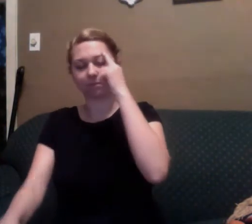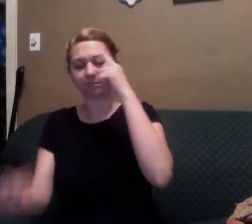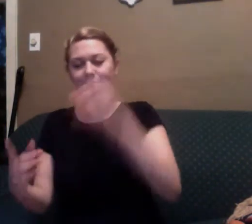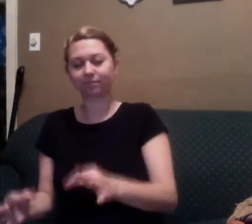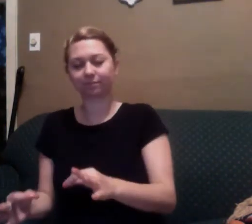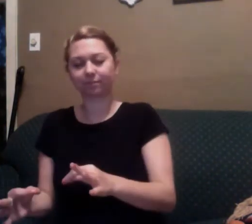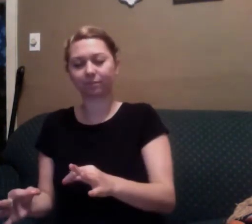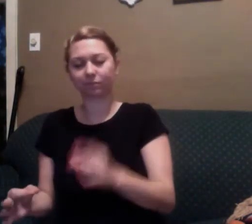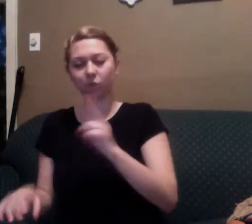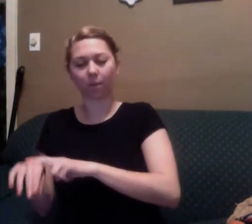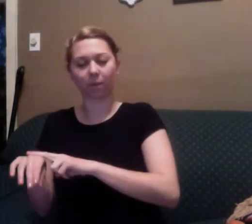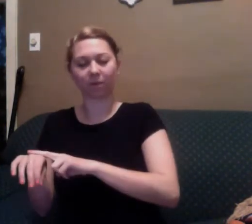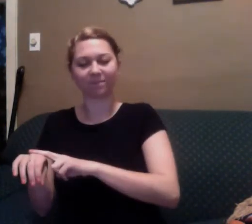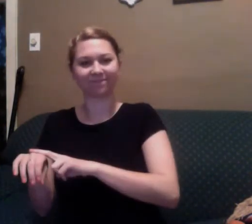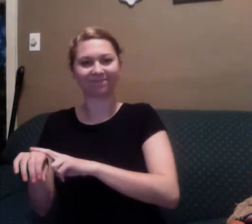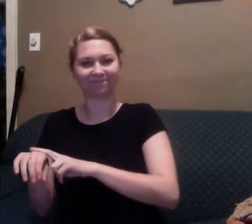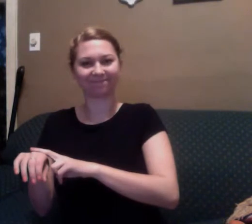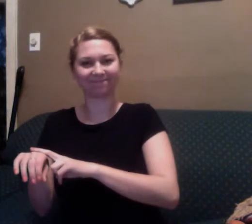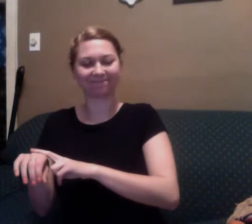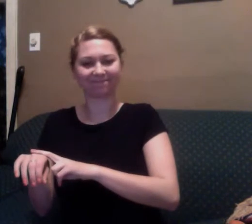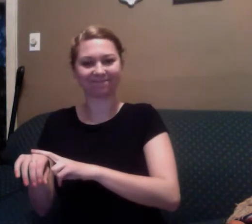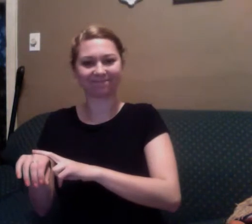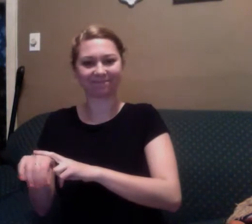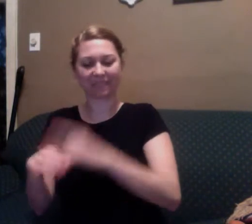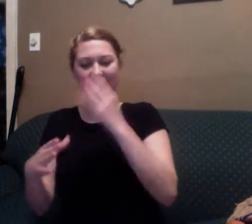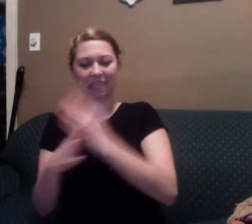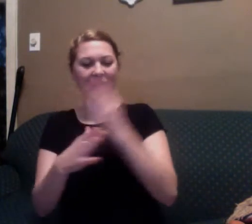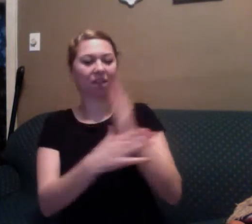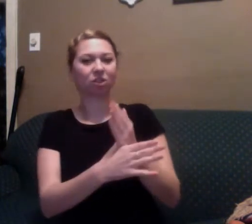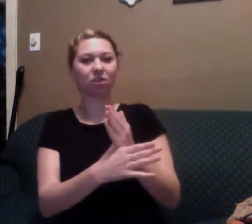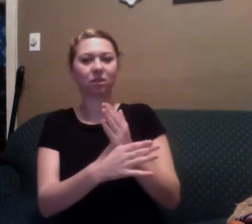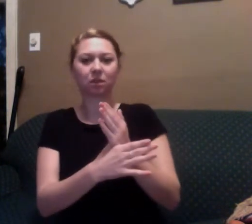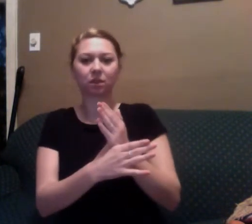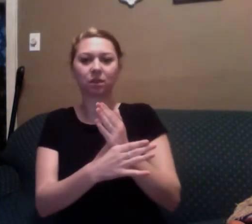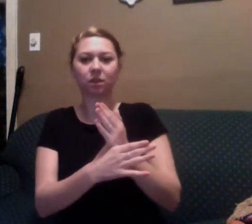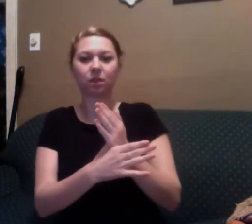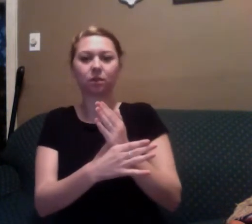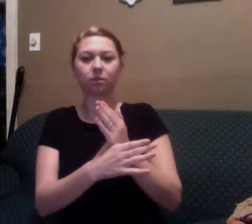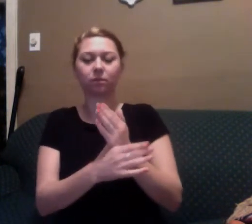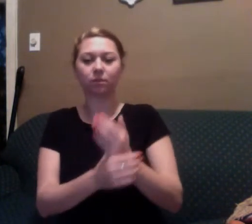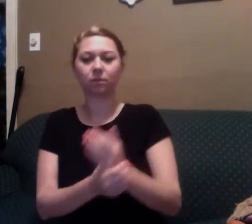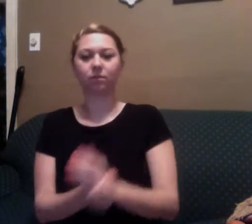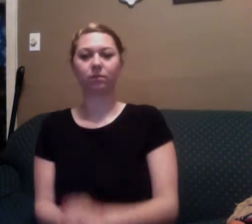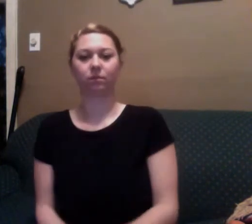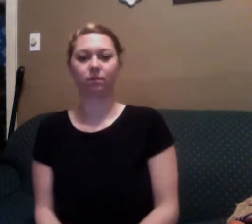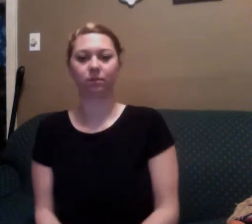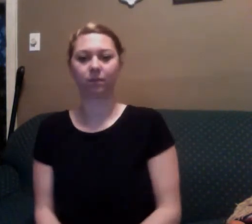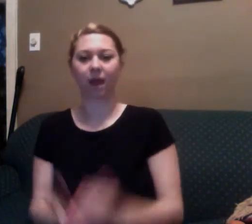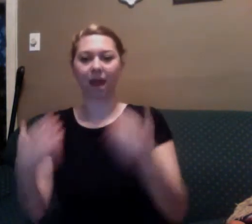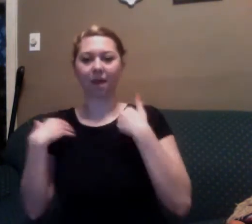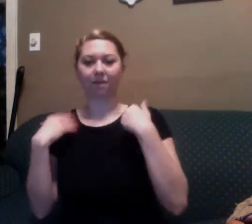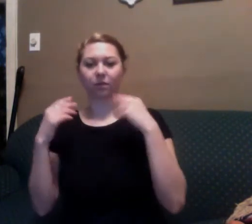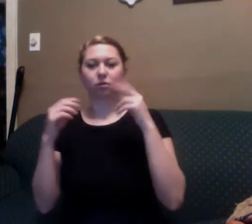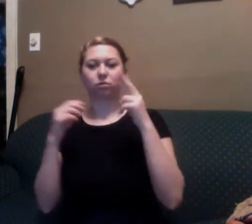Psychologists classify eaters into two groups: those who rely on their hunger and those who try to control their eating through